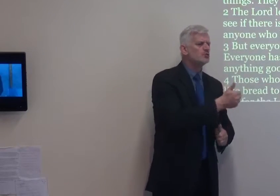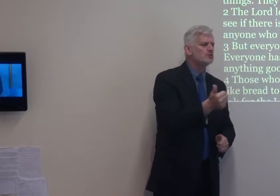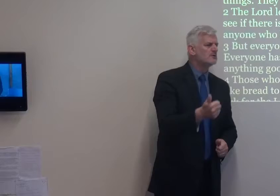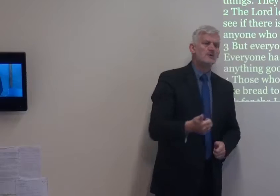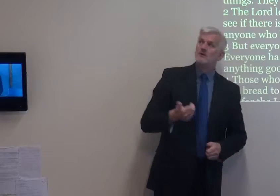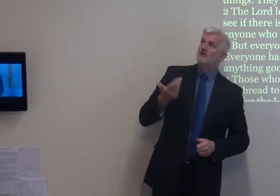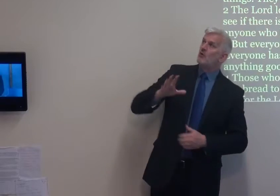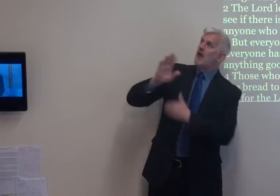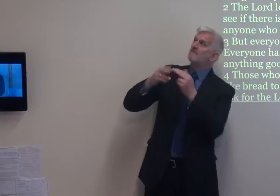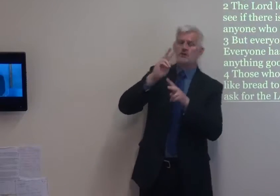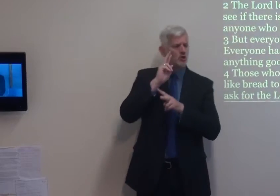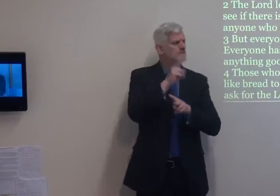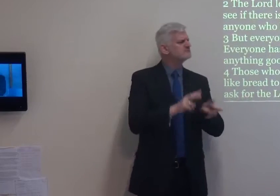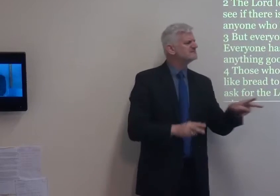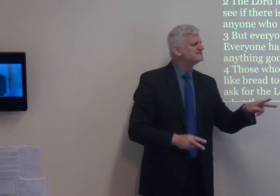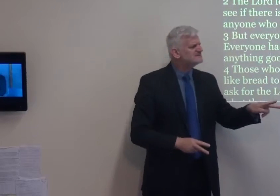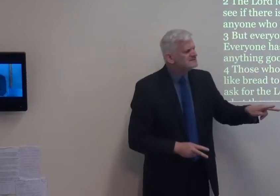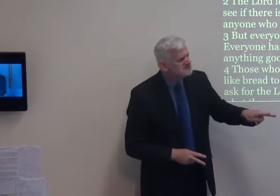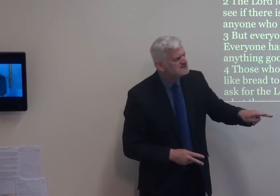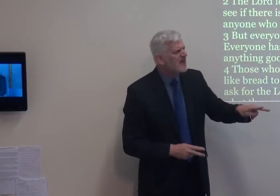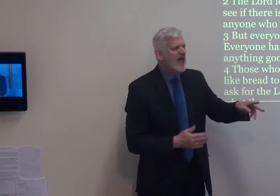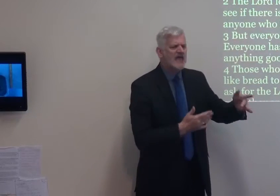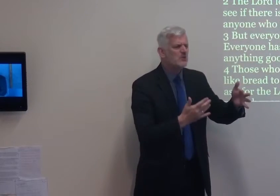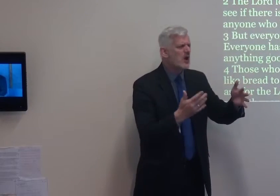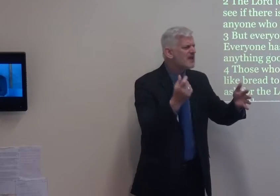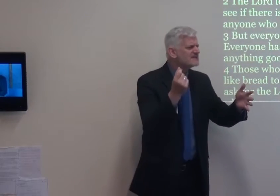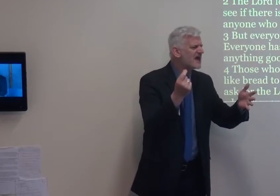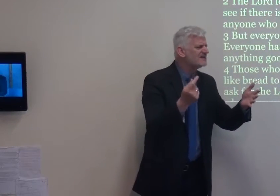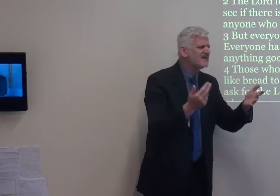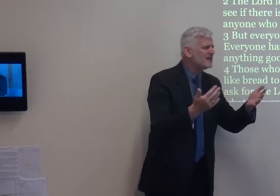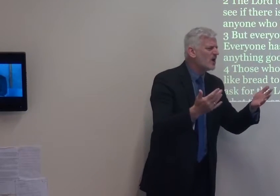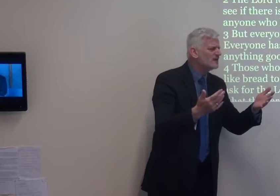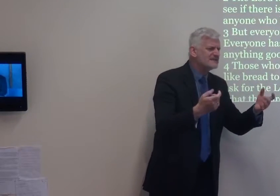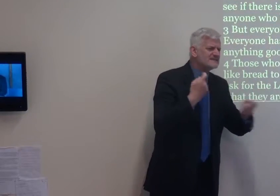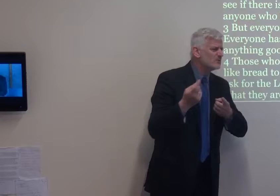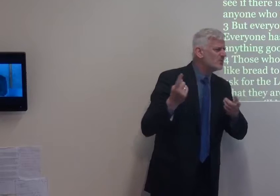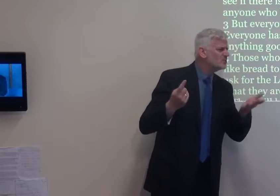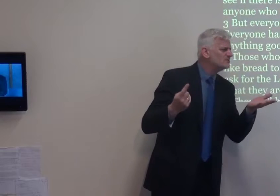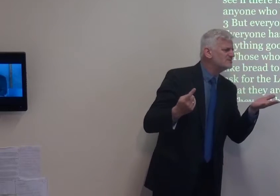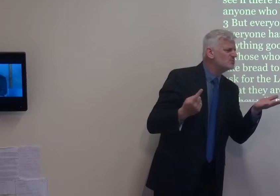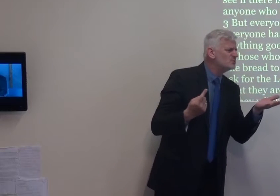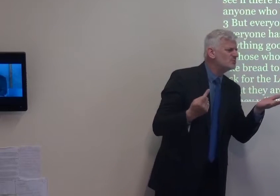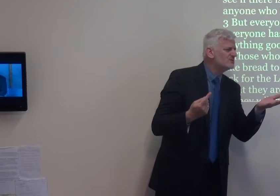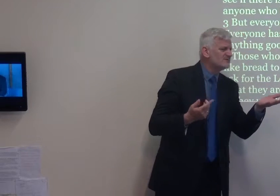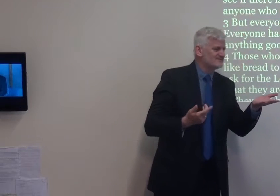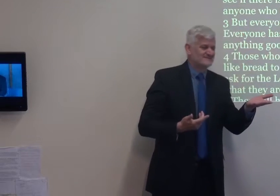of men, to see if there were any that did understand and seek God. They are all gone